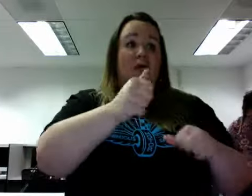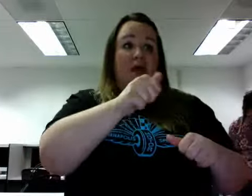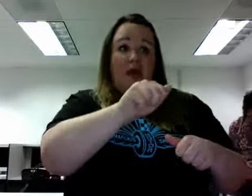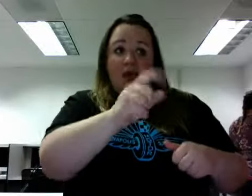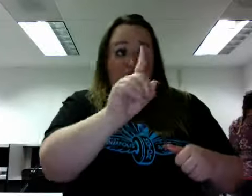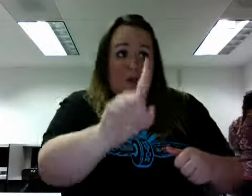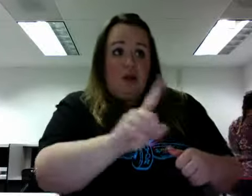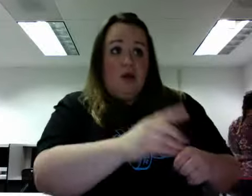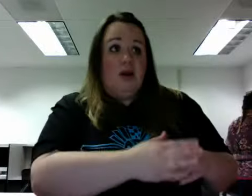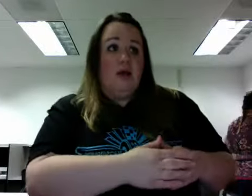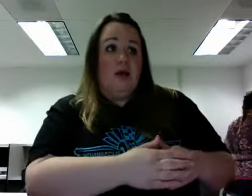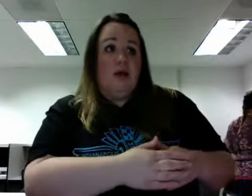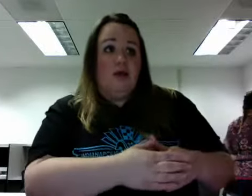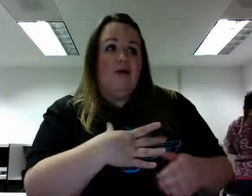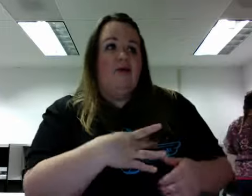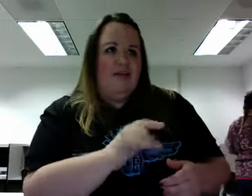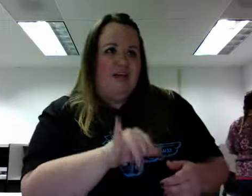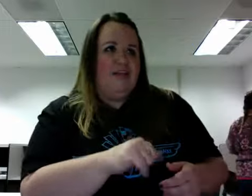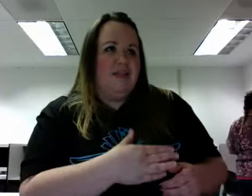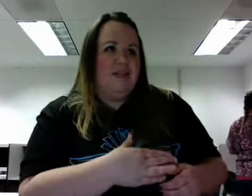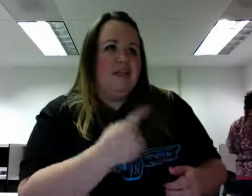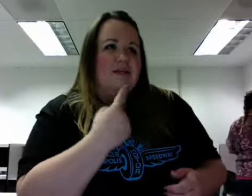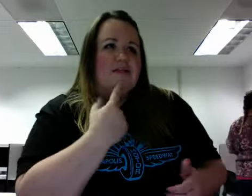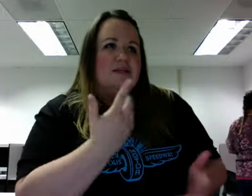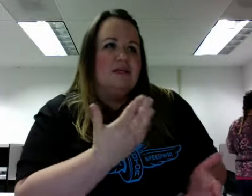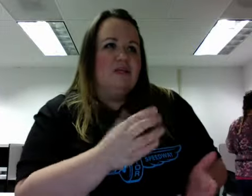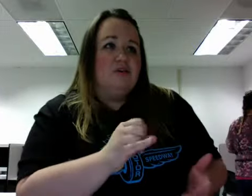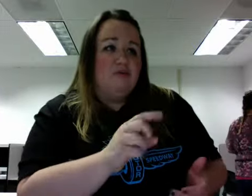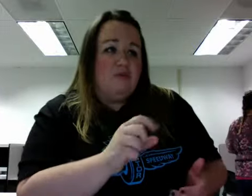I like that. You said it's soft, but you're absolutely right.